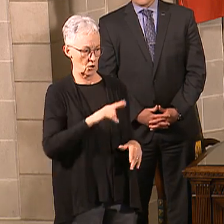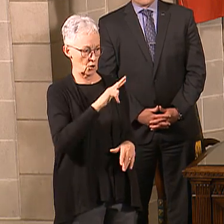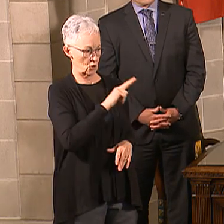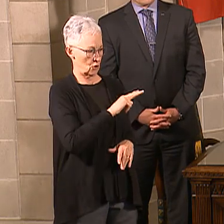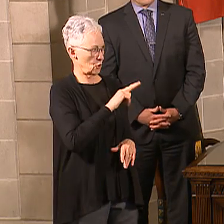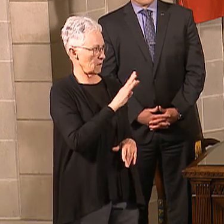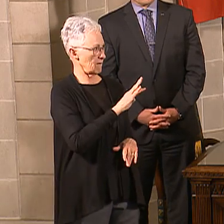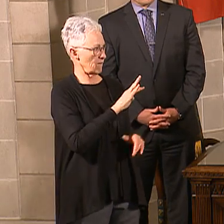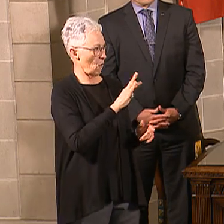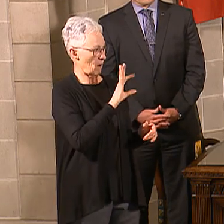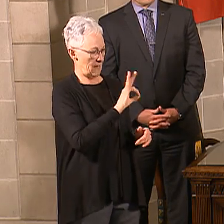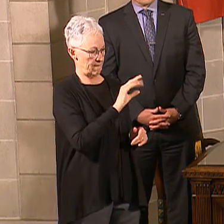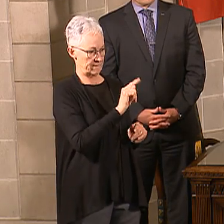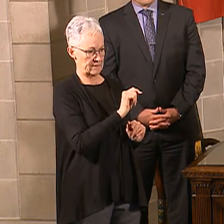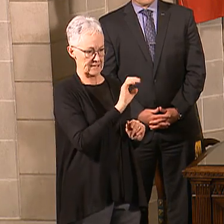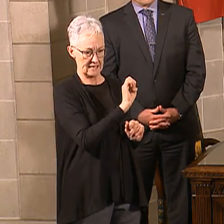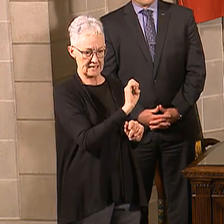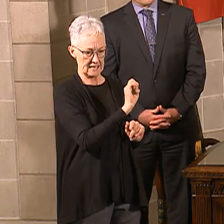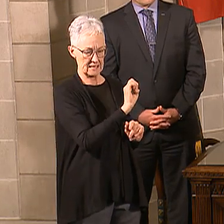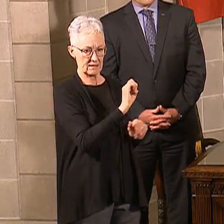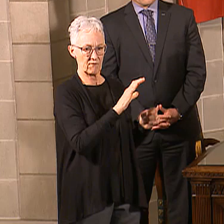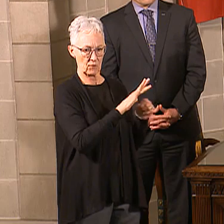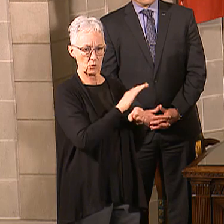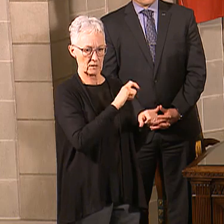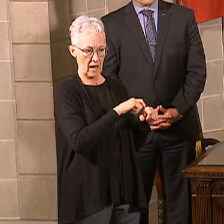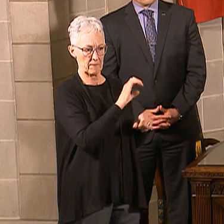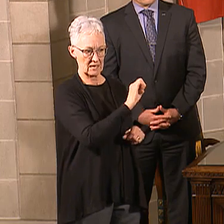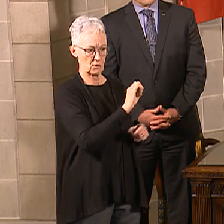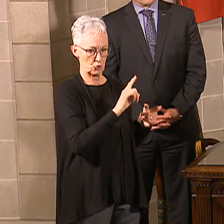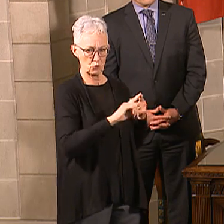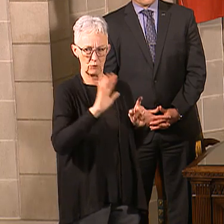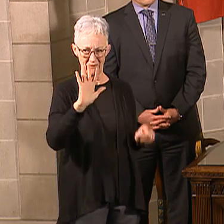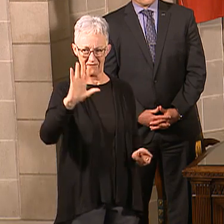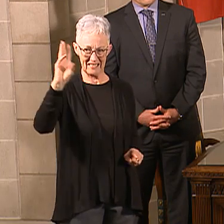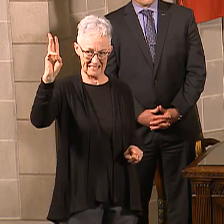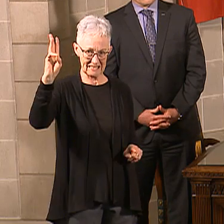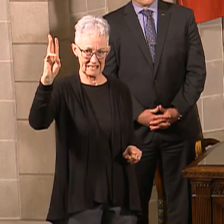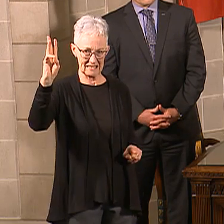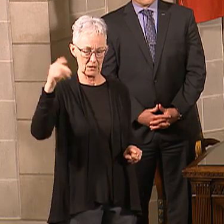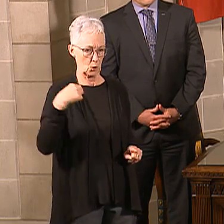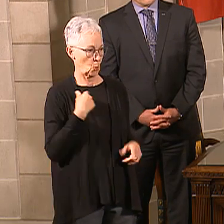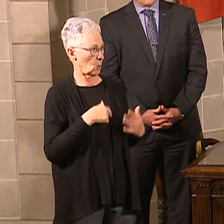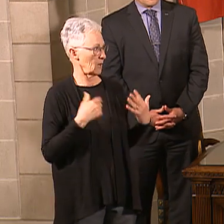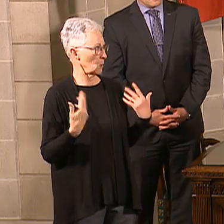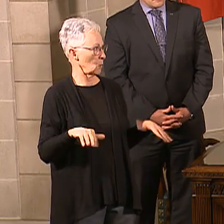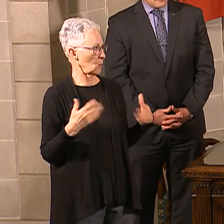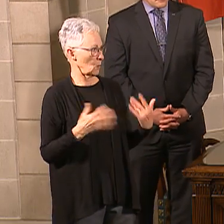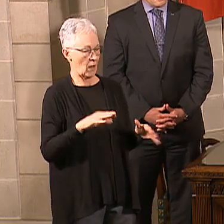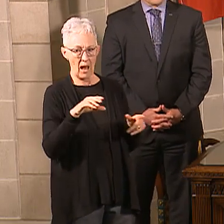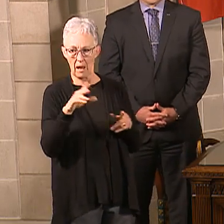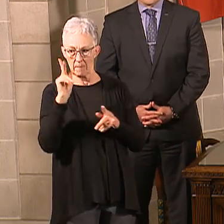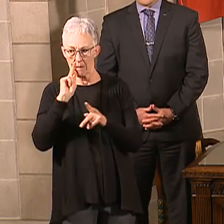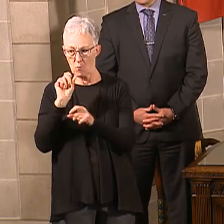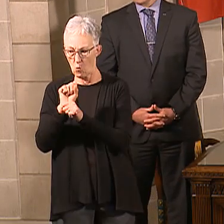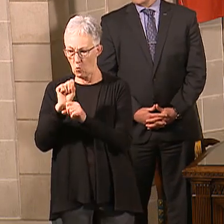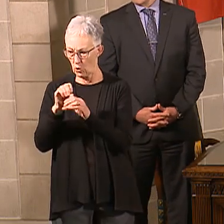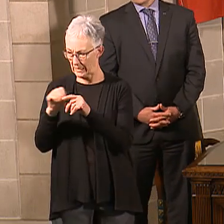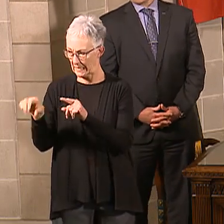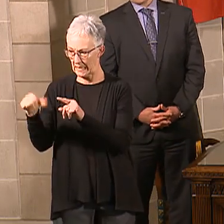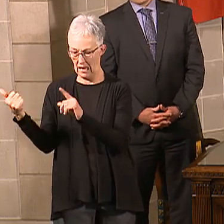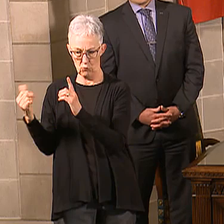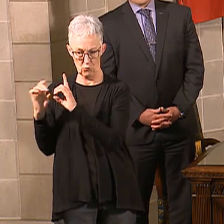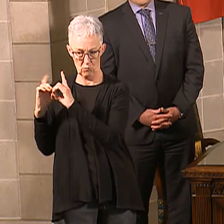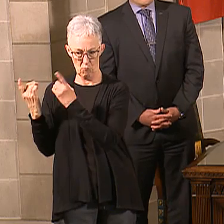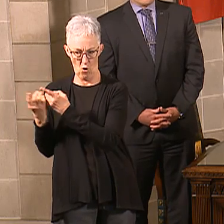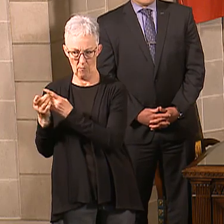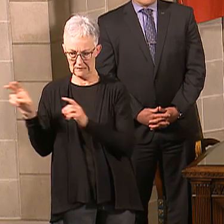up to 66 FTEs, or full-time equivalents, to be able to, we flex people from other areas of our Department of